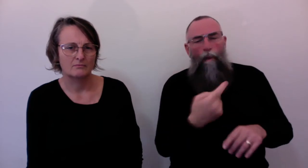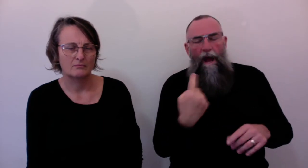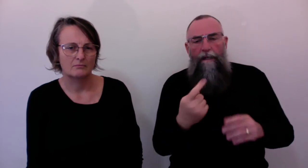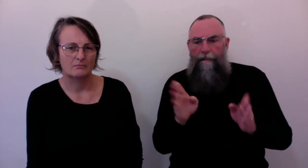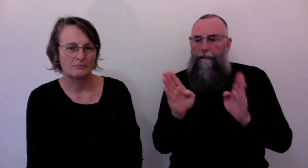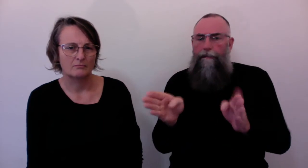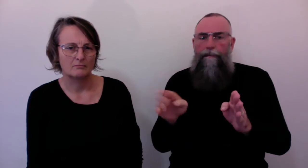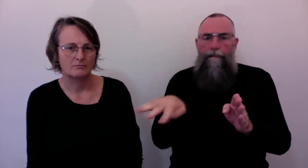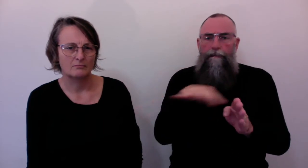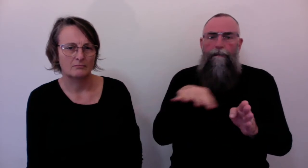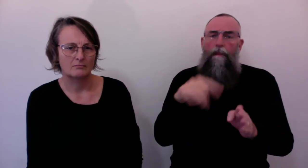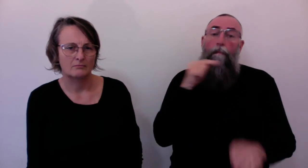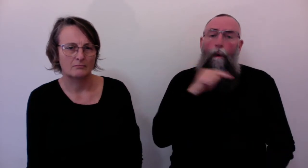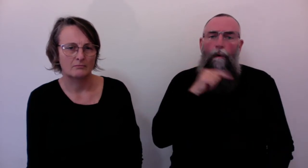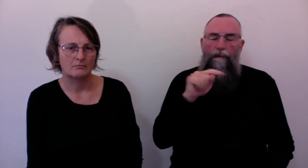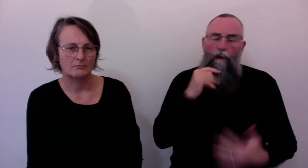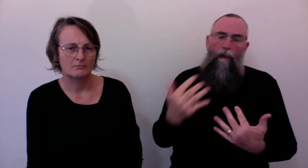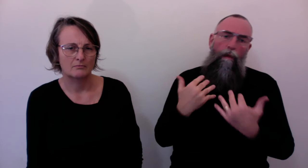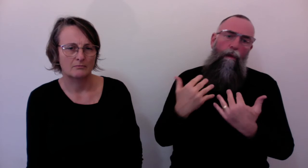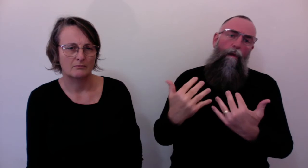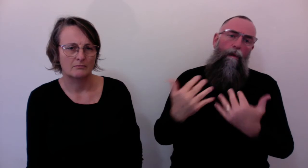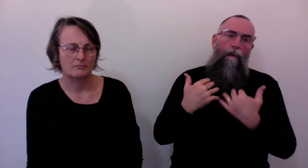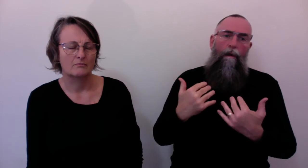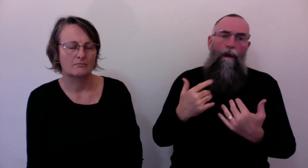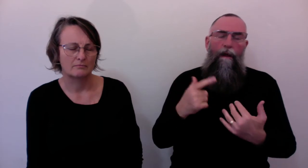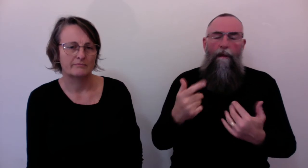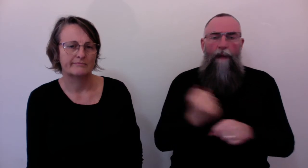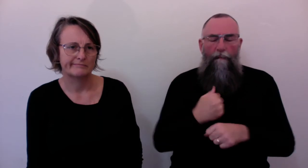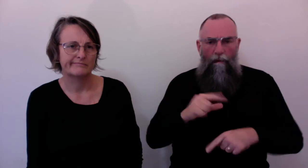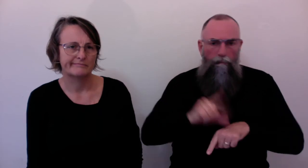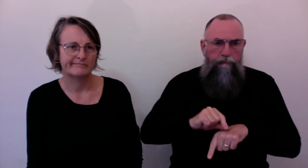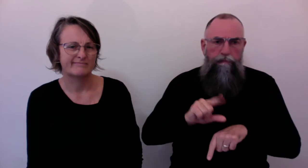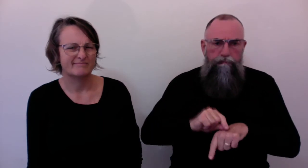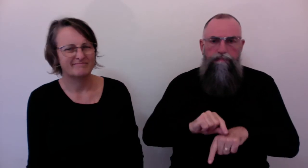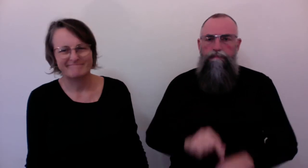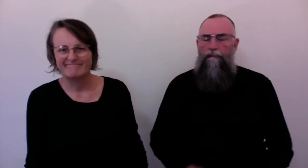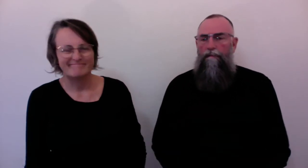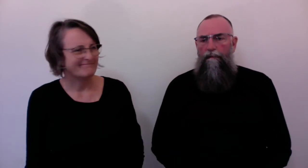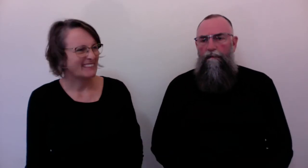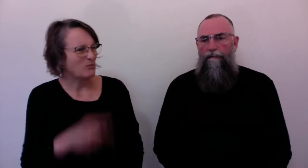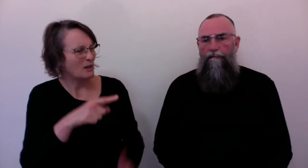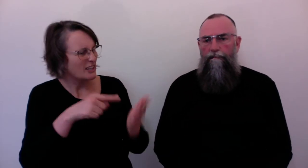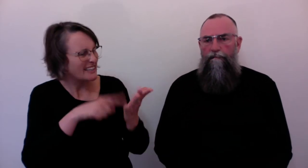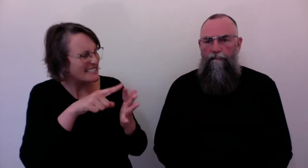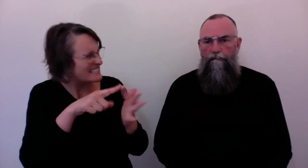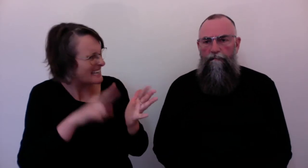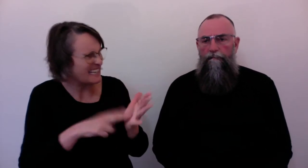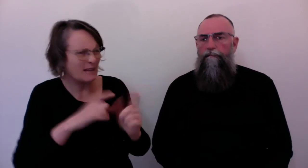me feel like it was not okay. And these are formative years of development, physically and emotionally and mentally. So this